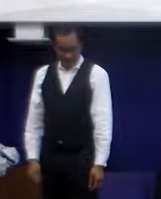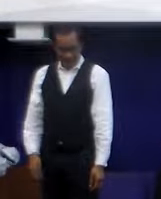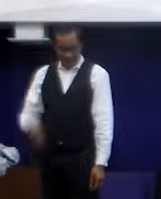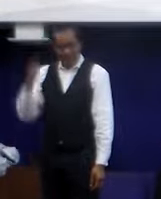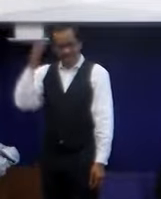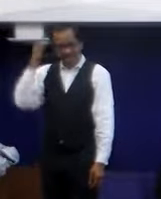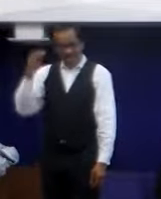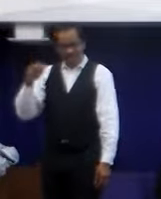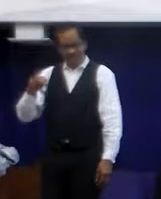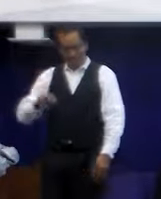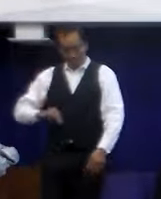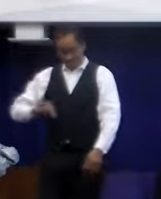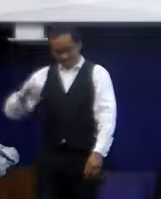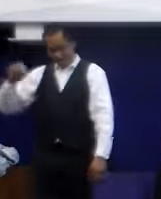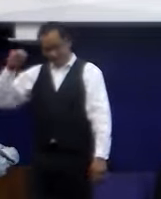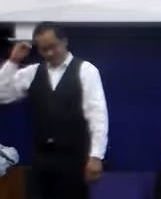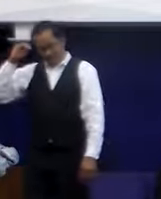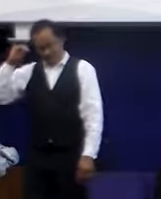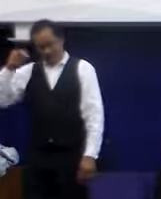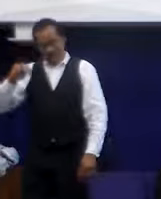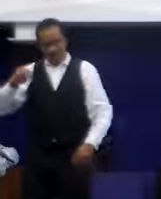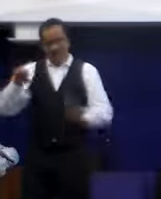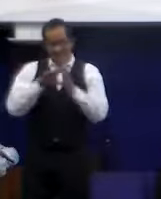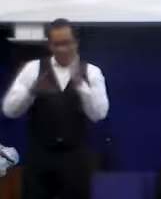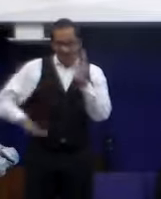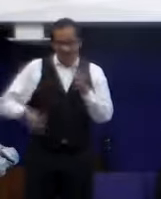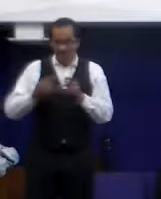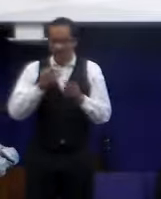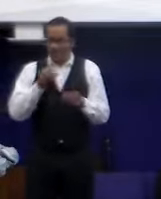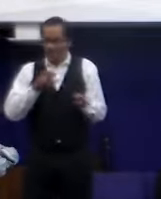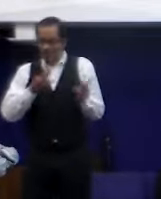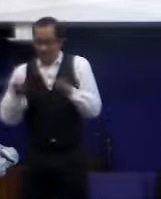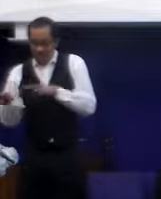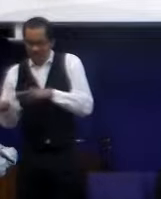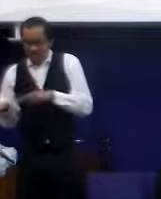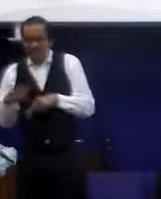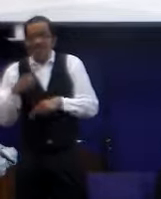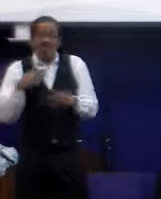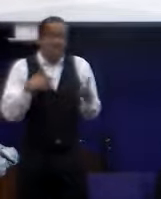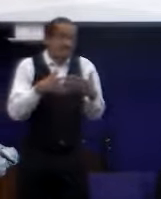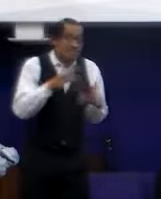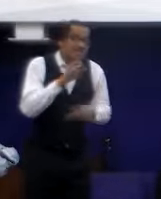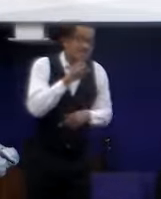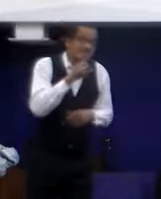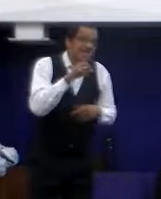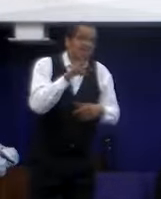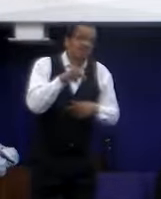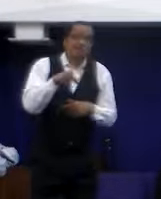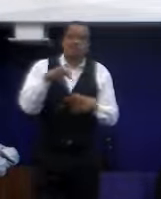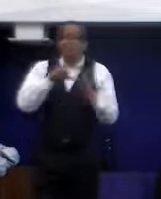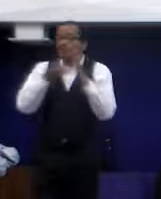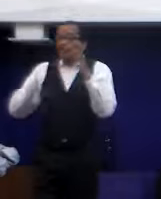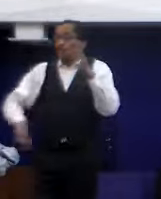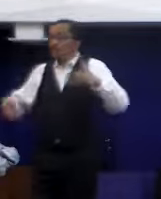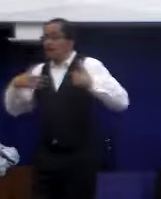we have maturity in Christ. We're not ready to land out right now. Therefore, by making true to that, the Lord has this for you. It